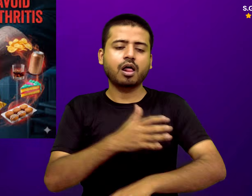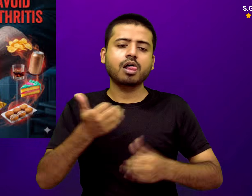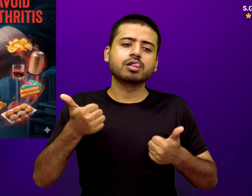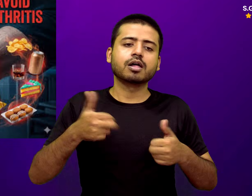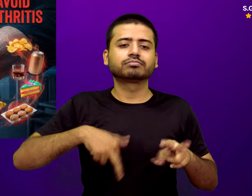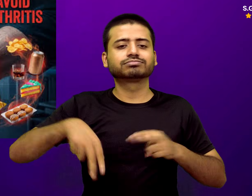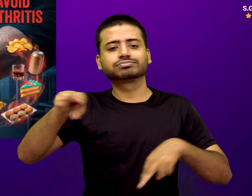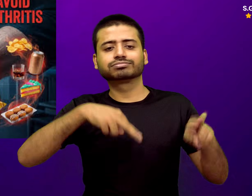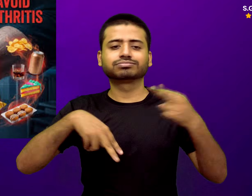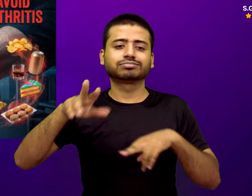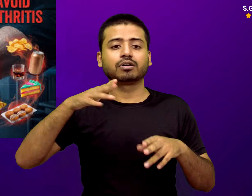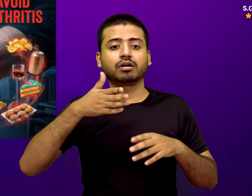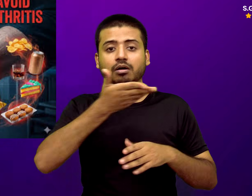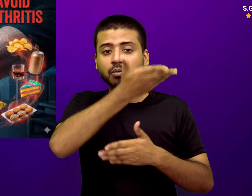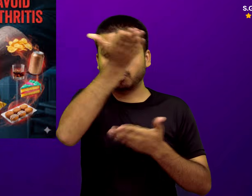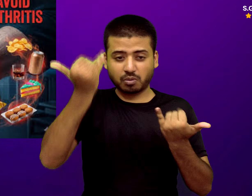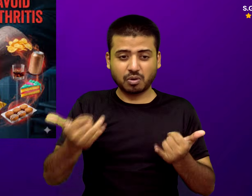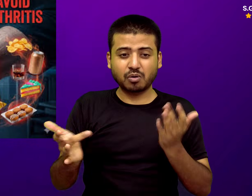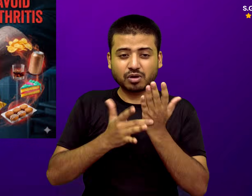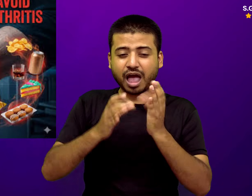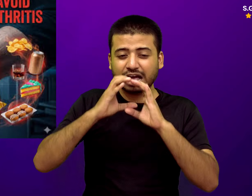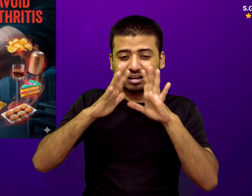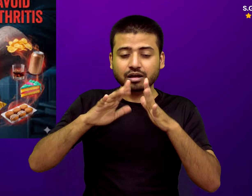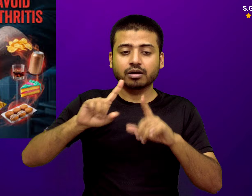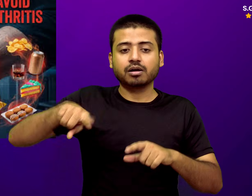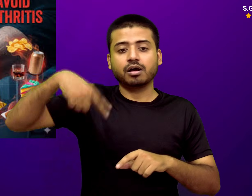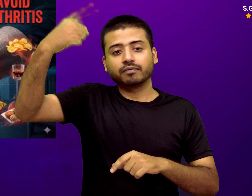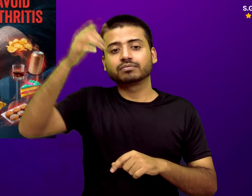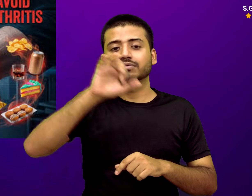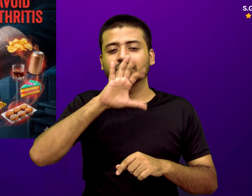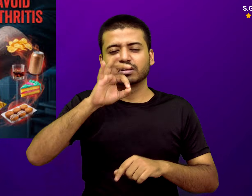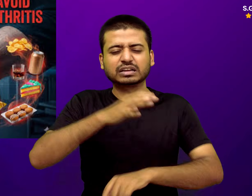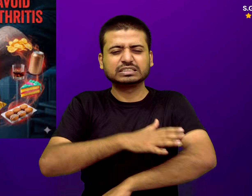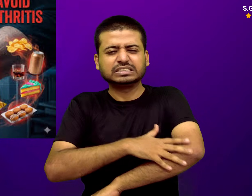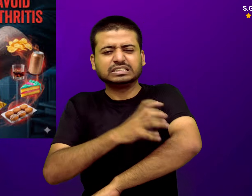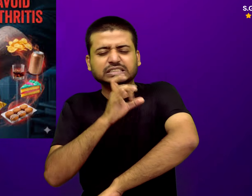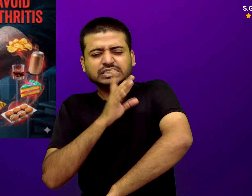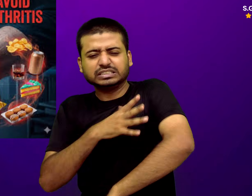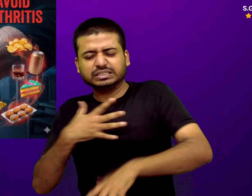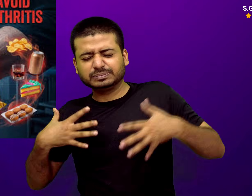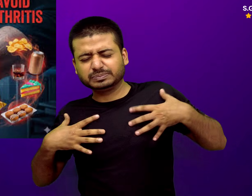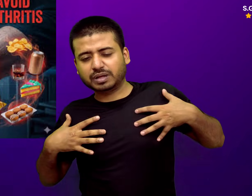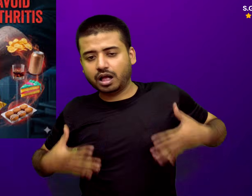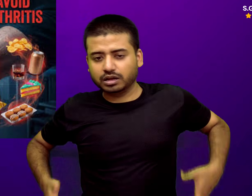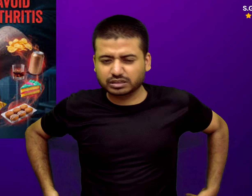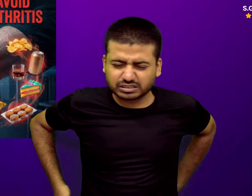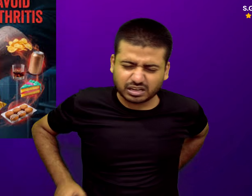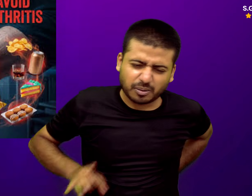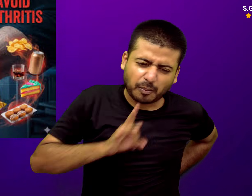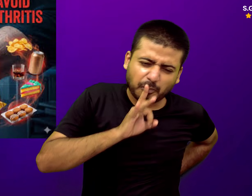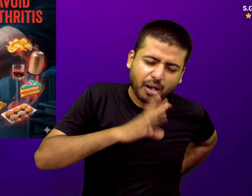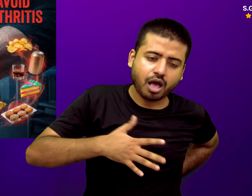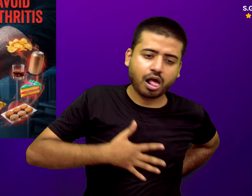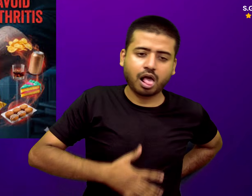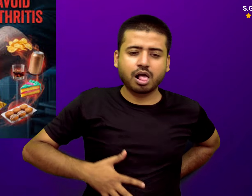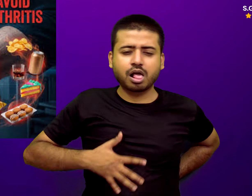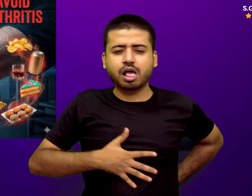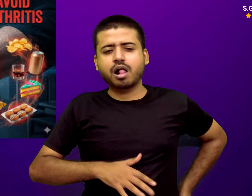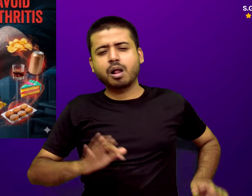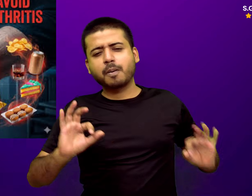nutrients. They are heavily laden with refined carbohydrates and added sugars. When you consume high amounts of sugar, your blood glucose